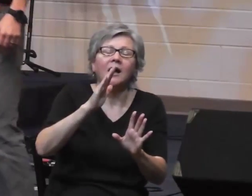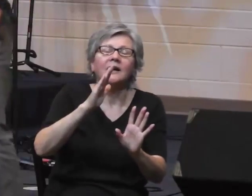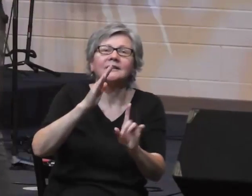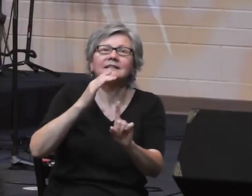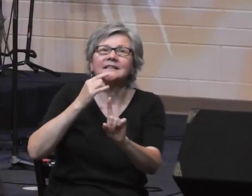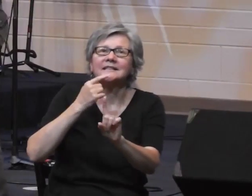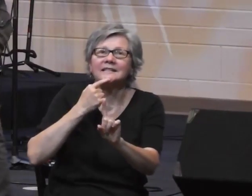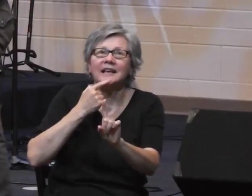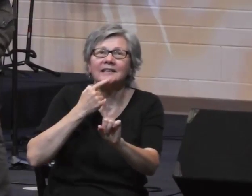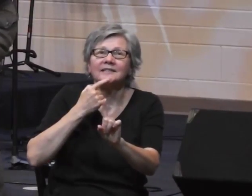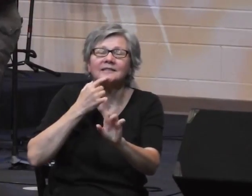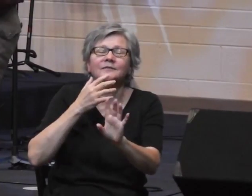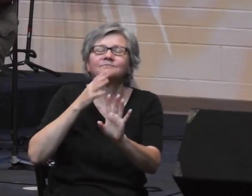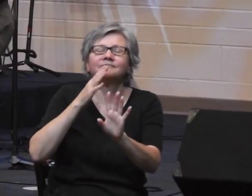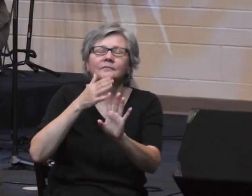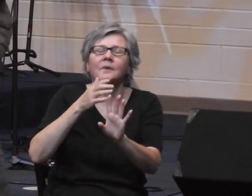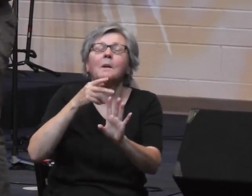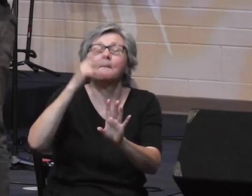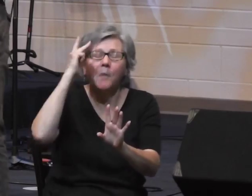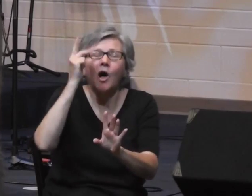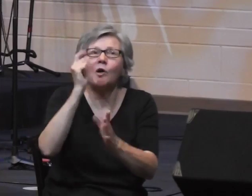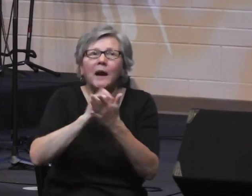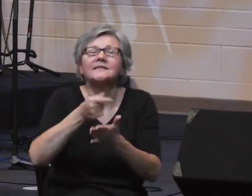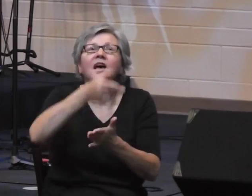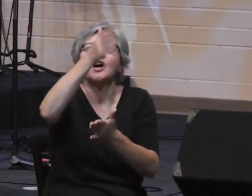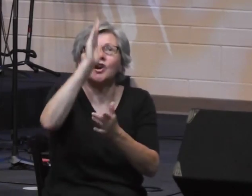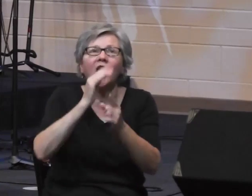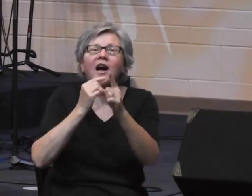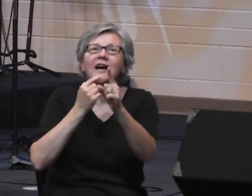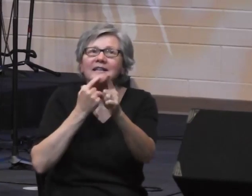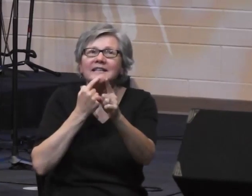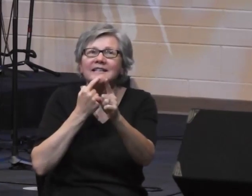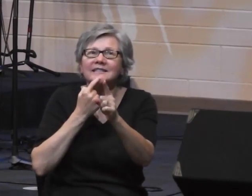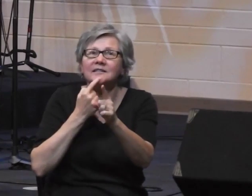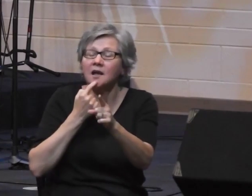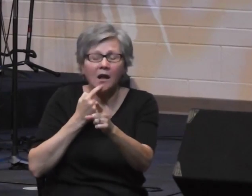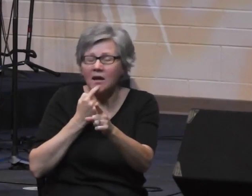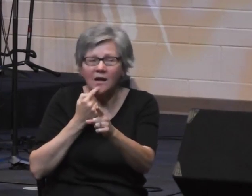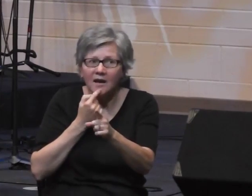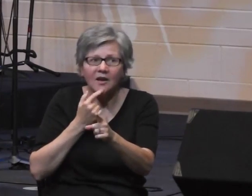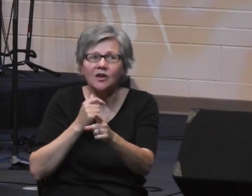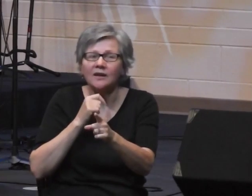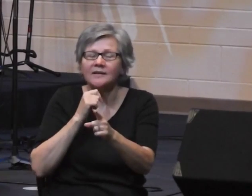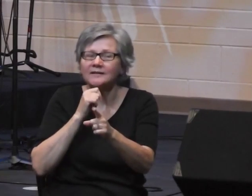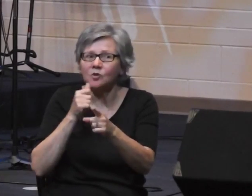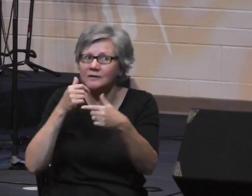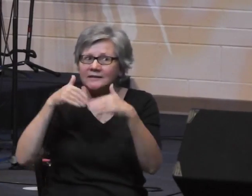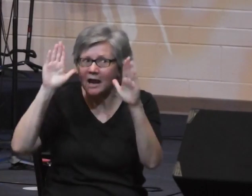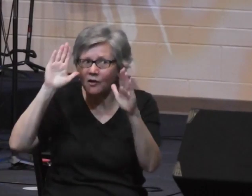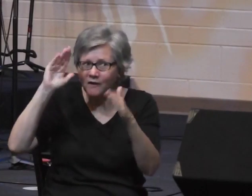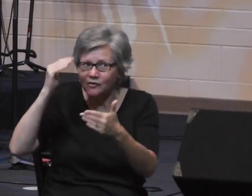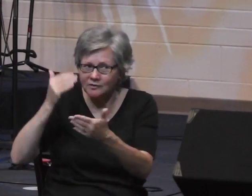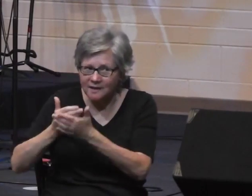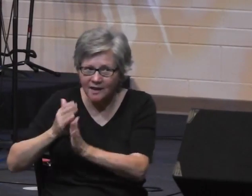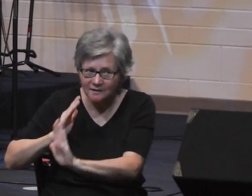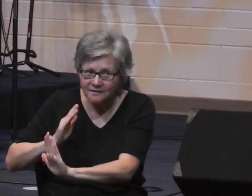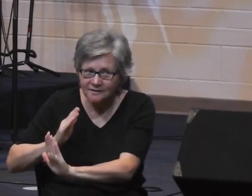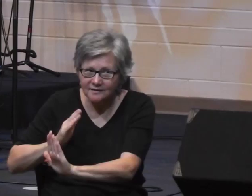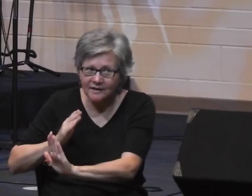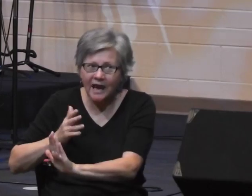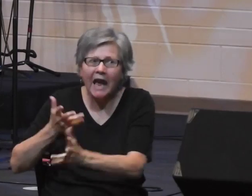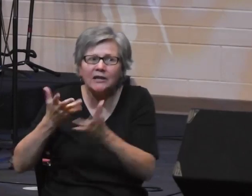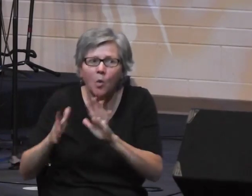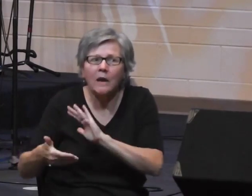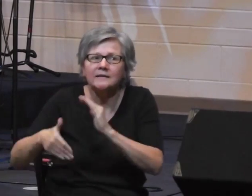to Paul, this God has a radically different understanding of sacrifice. God is not interested